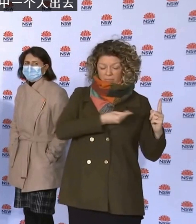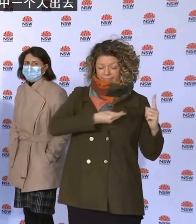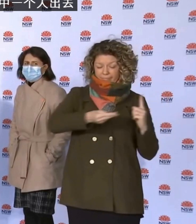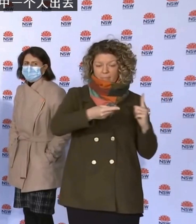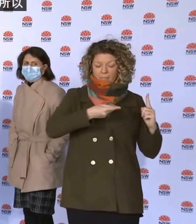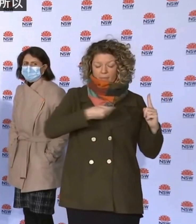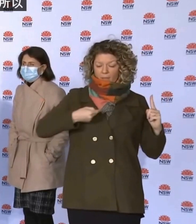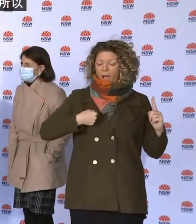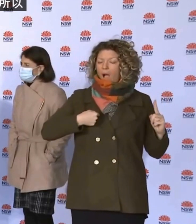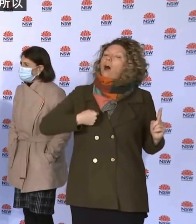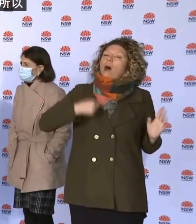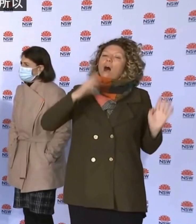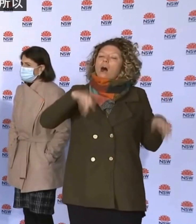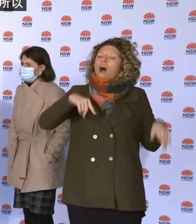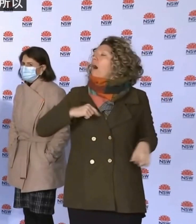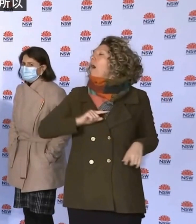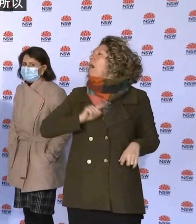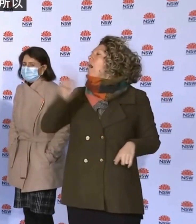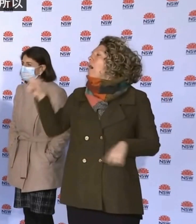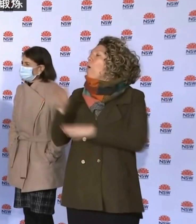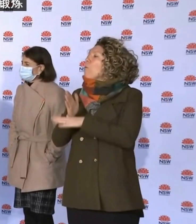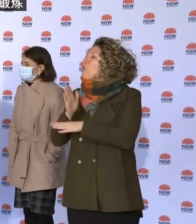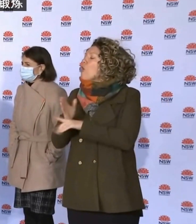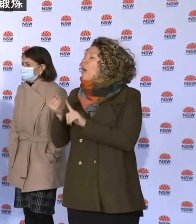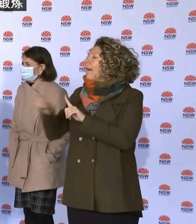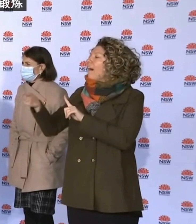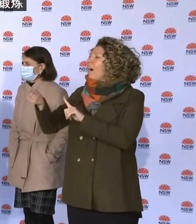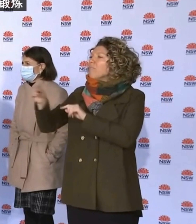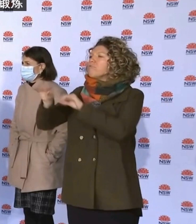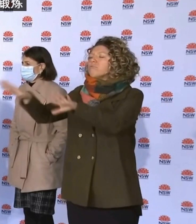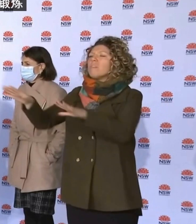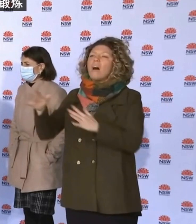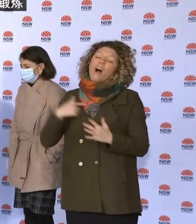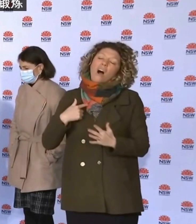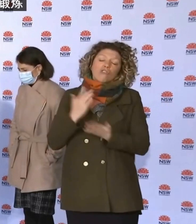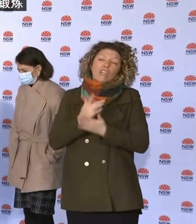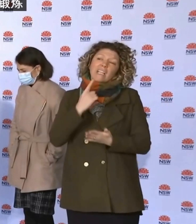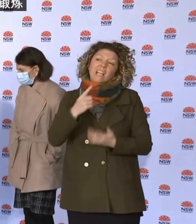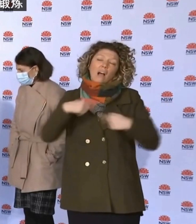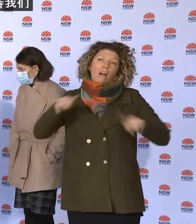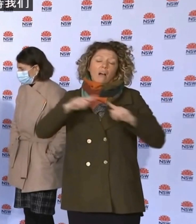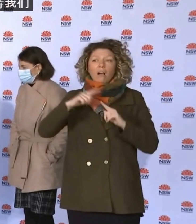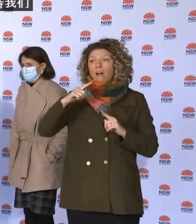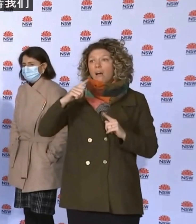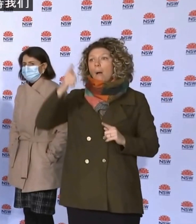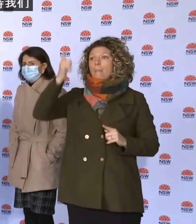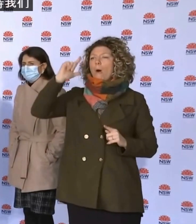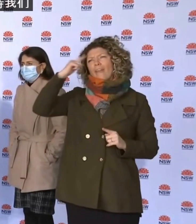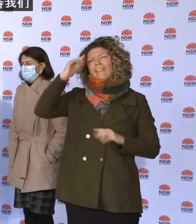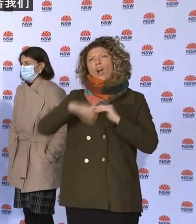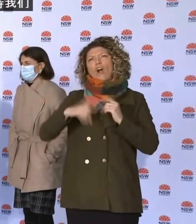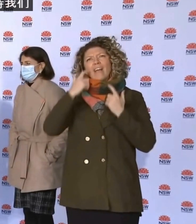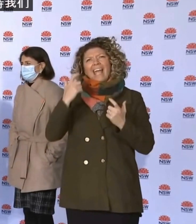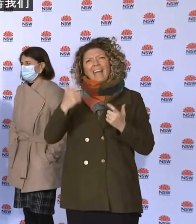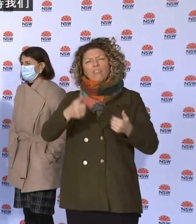then if one of those people go out to work, it goes into another household. So I would still encourage employers to just exercise common sense about it and try